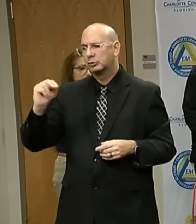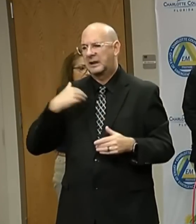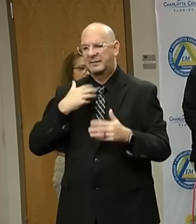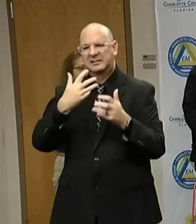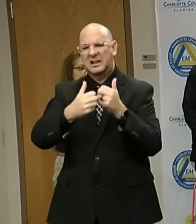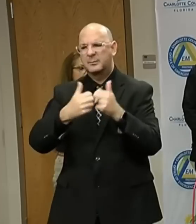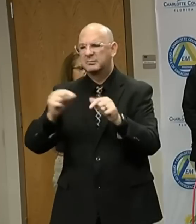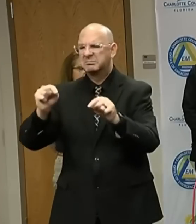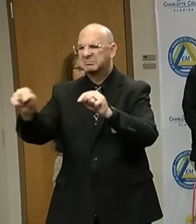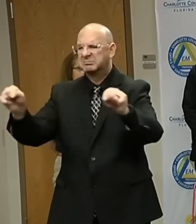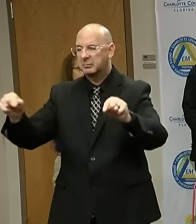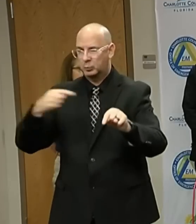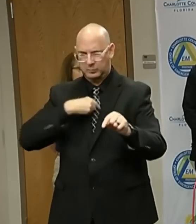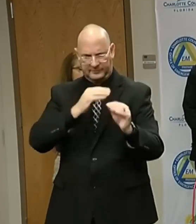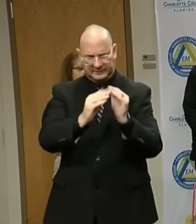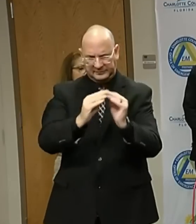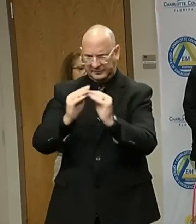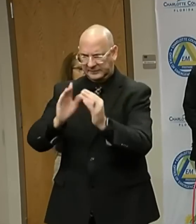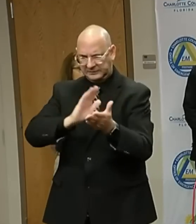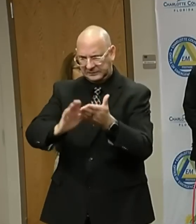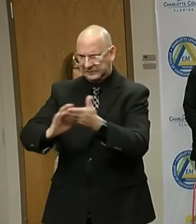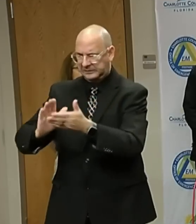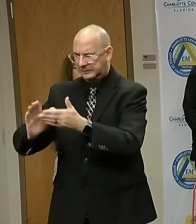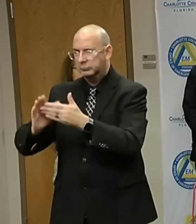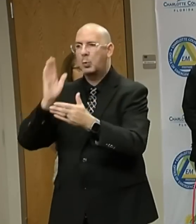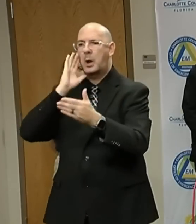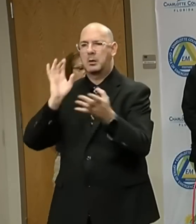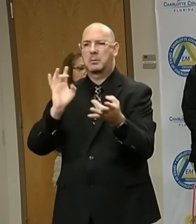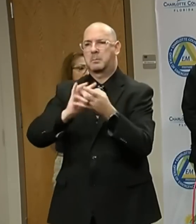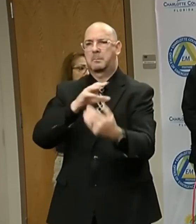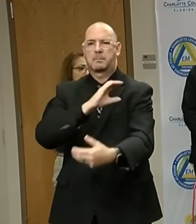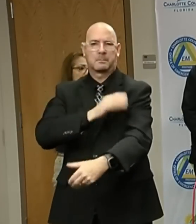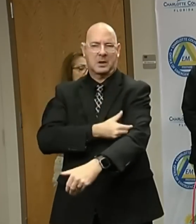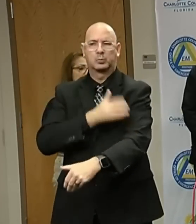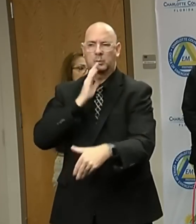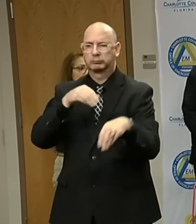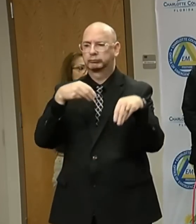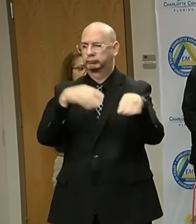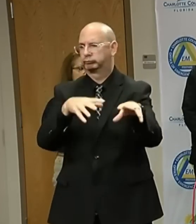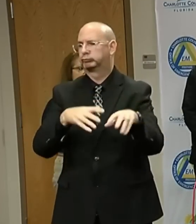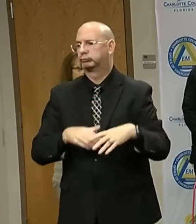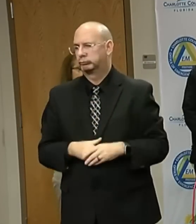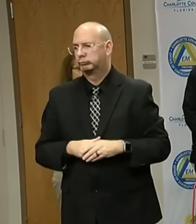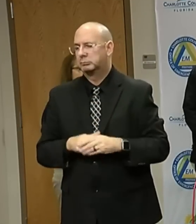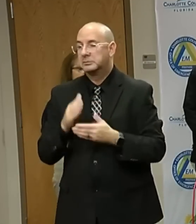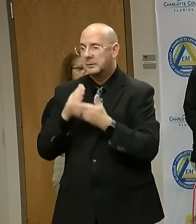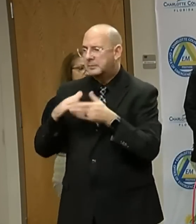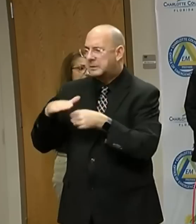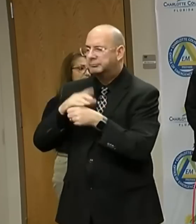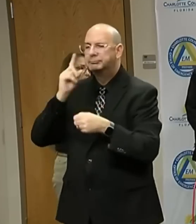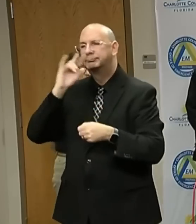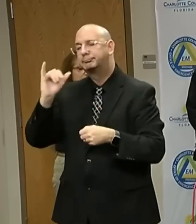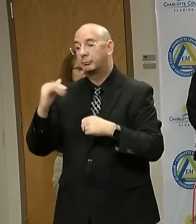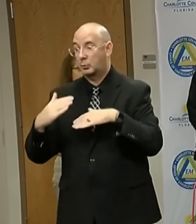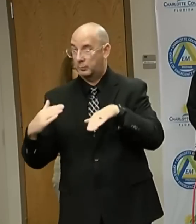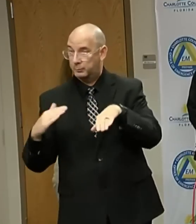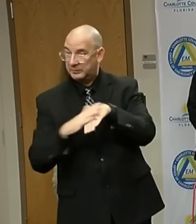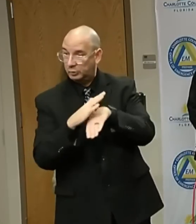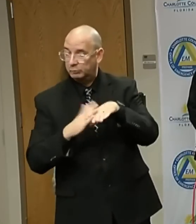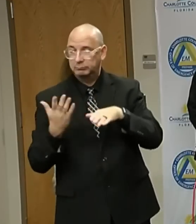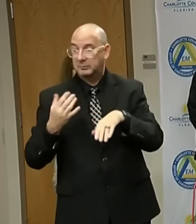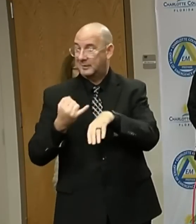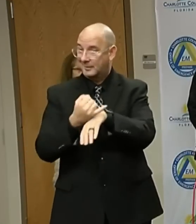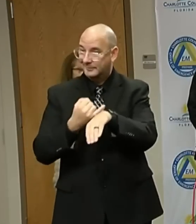them back online. There are sections of our territory close to the beach along the Barrier Islands that will